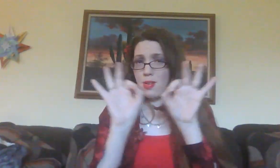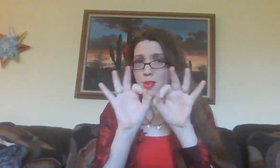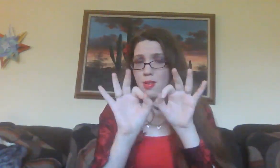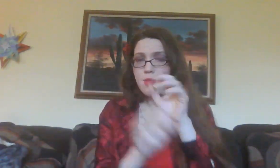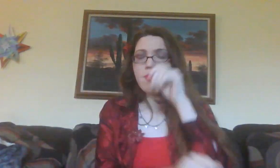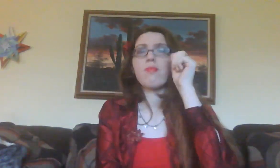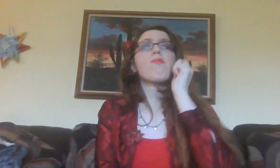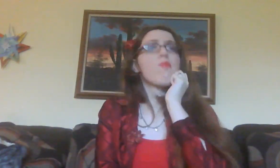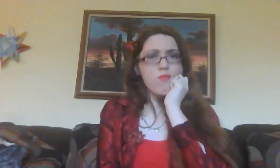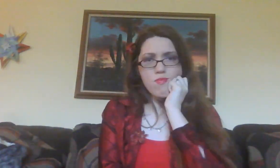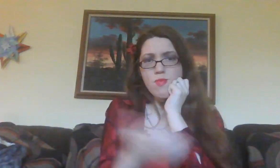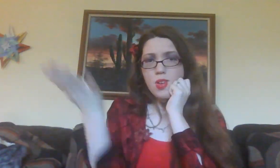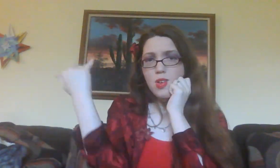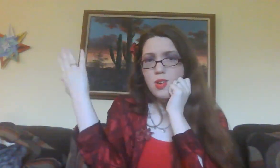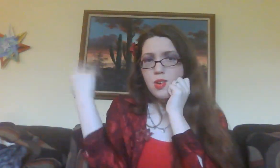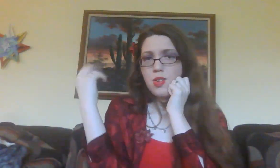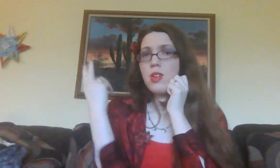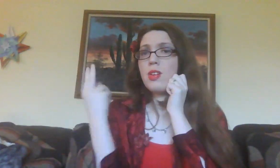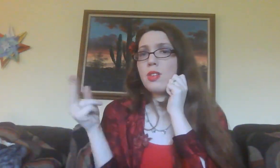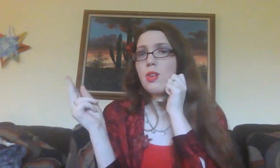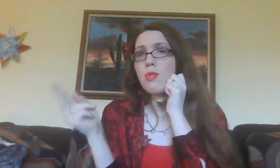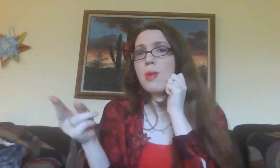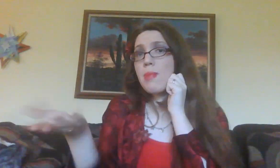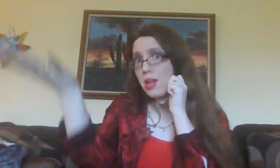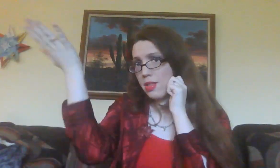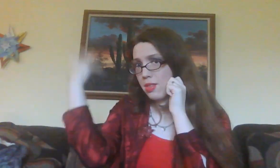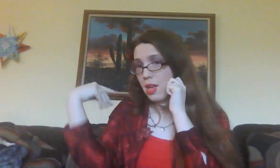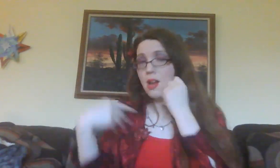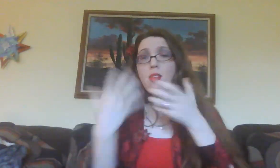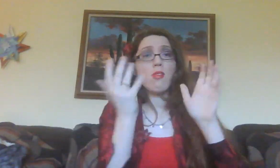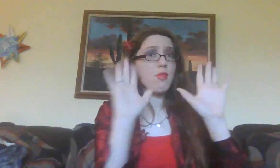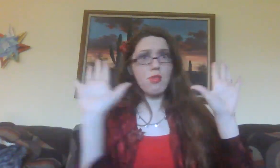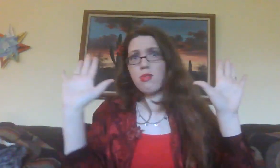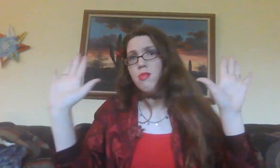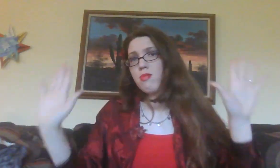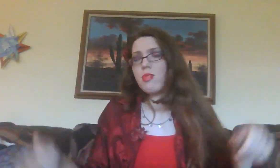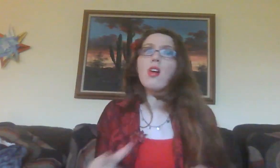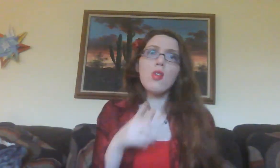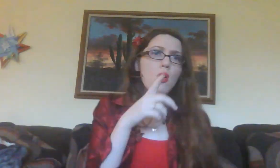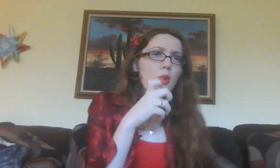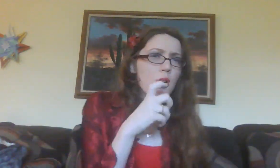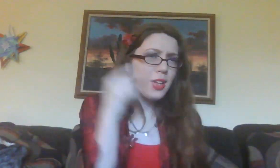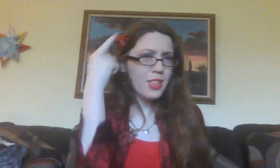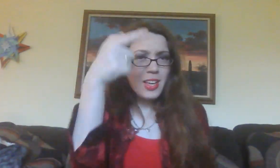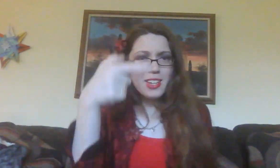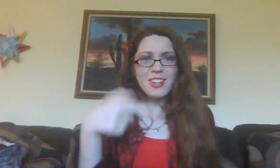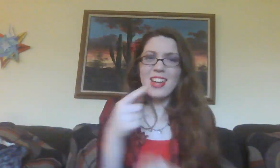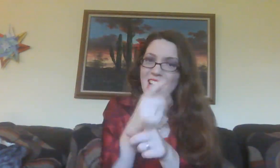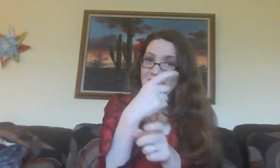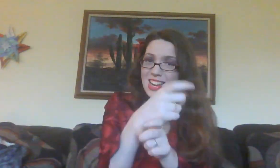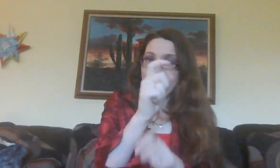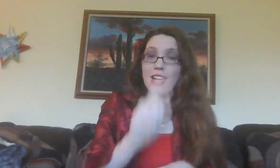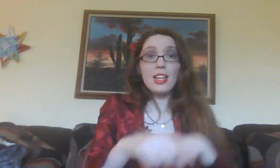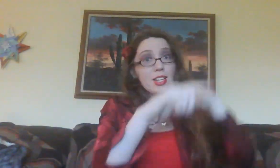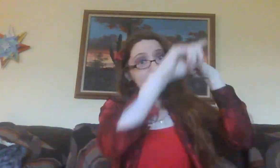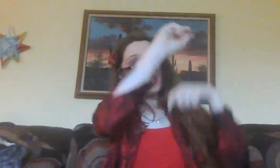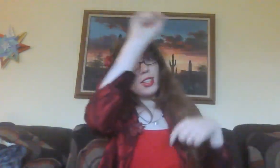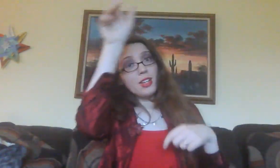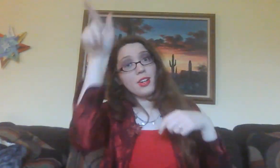aggravation. That's ancient history, been there, done that. Don't you think you're kidding? He's the earth